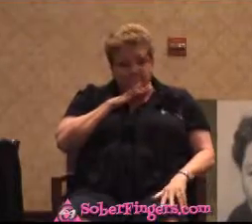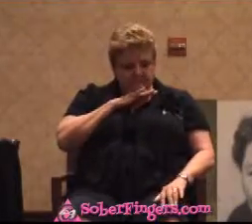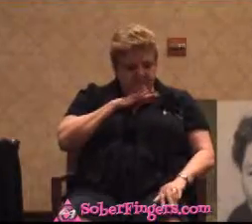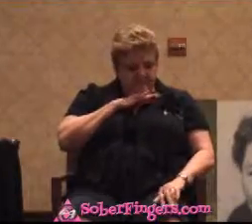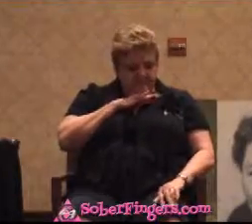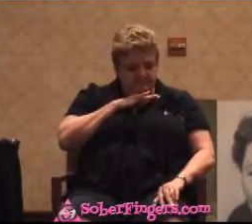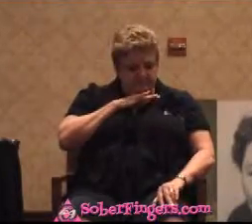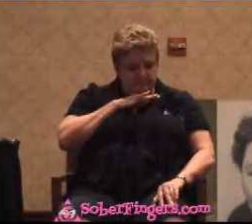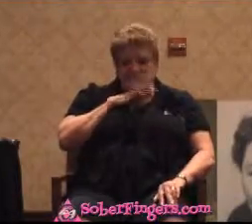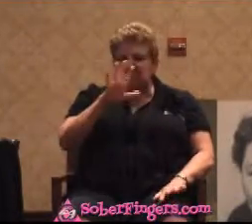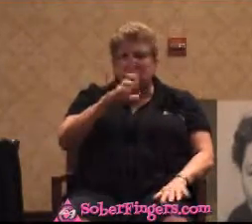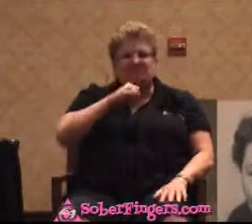was nasty.